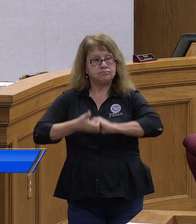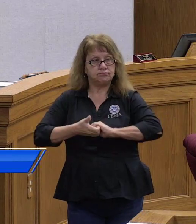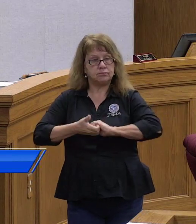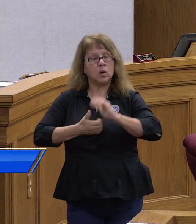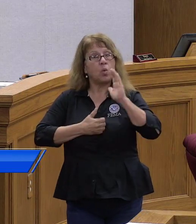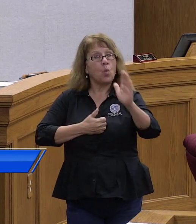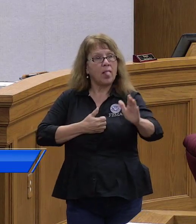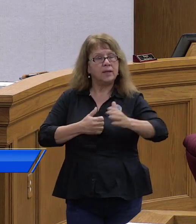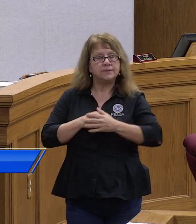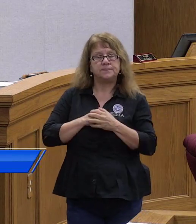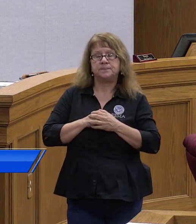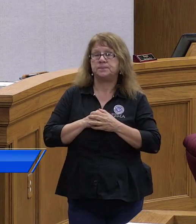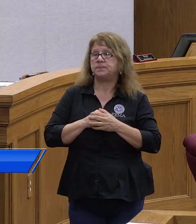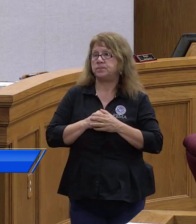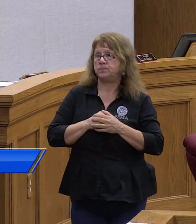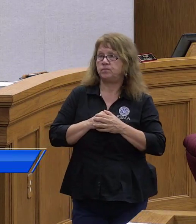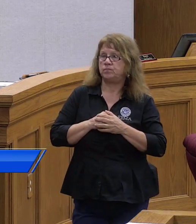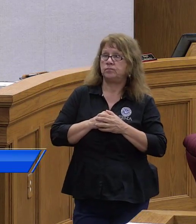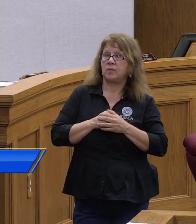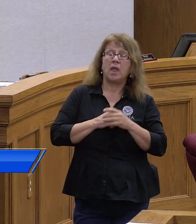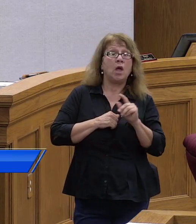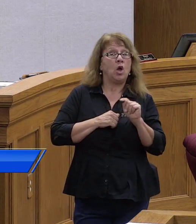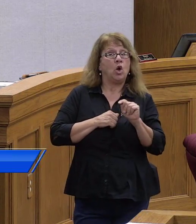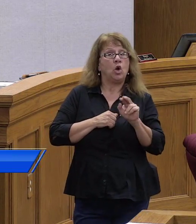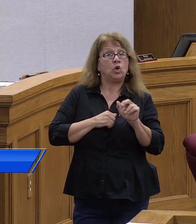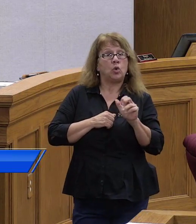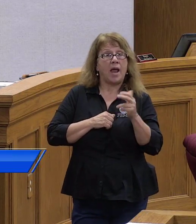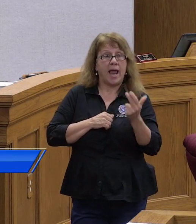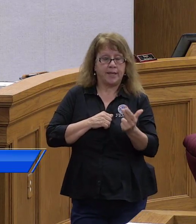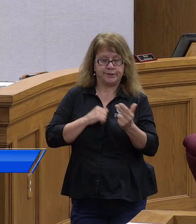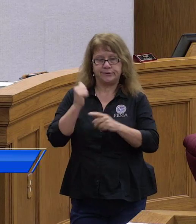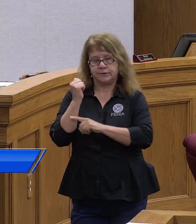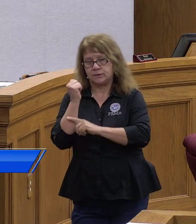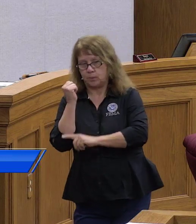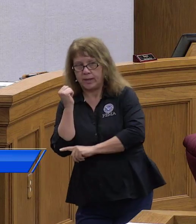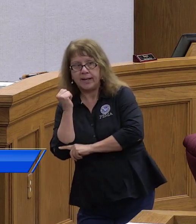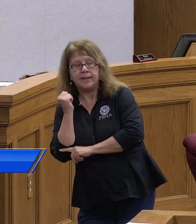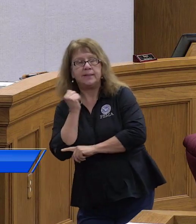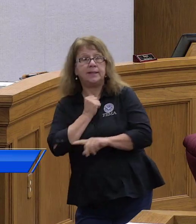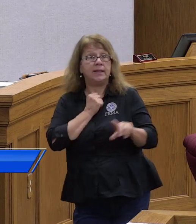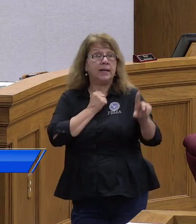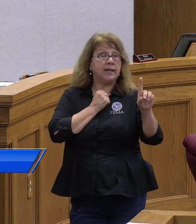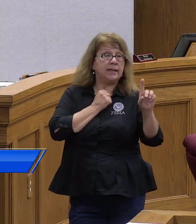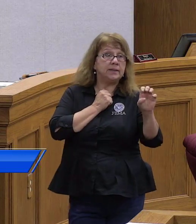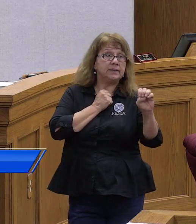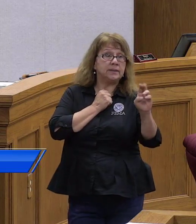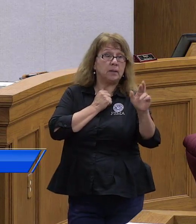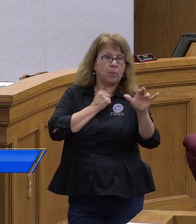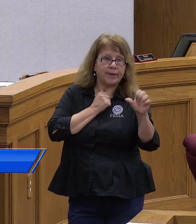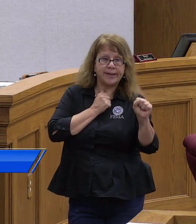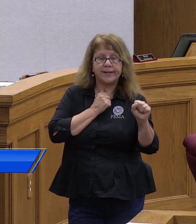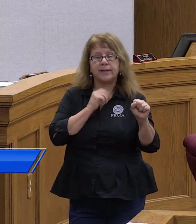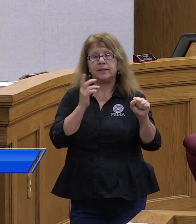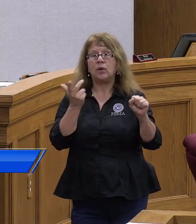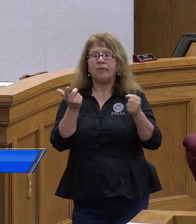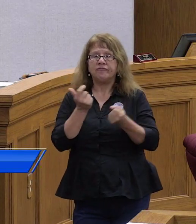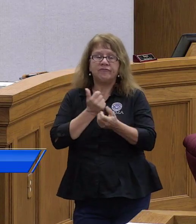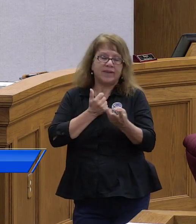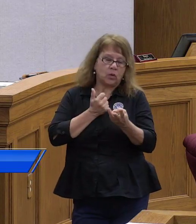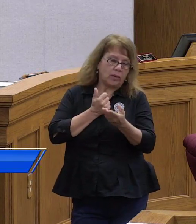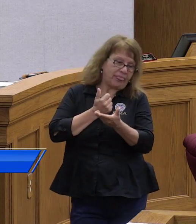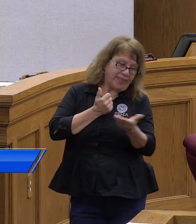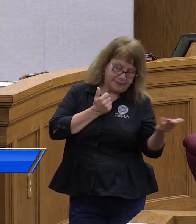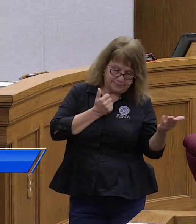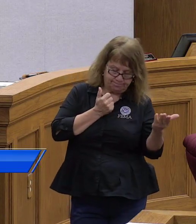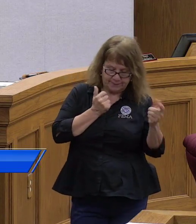Just to wrap up, the trash routes, best I can tell, are working pretty good. We have a few things to iron out, but for the most part,